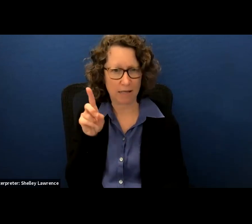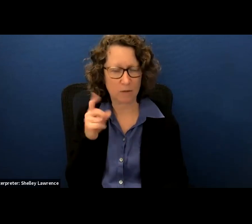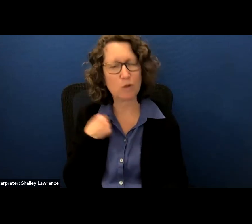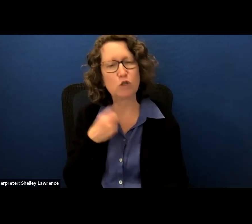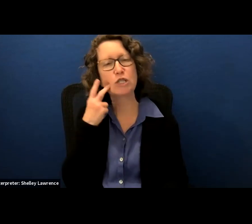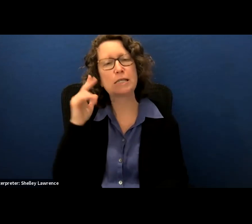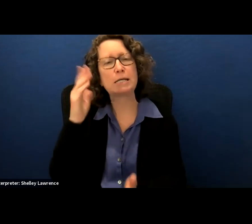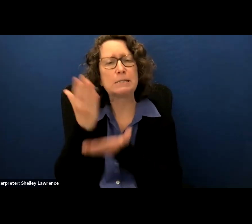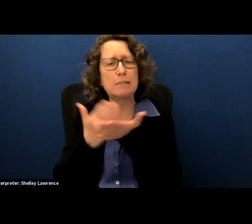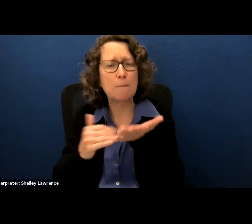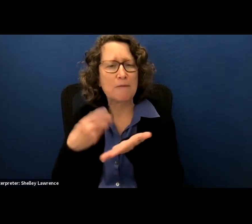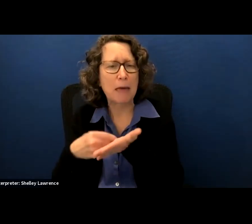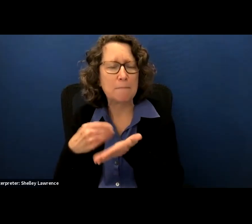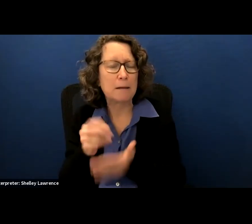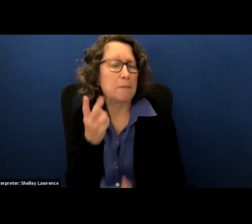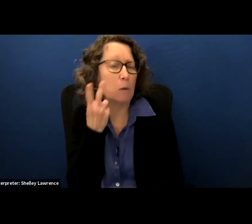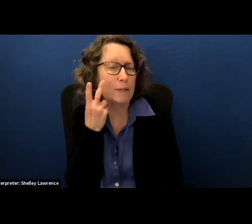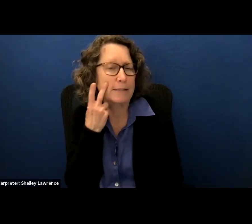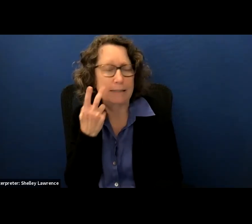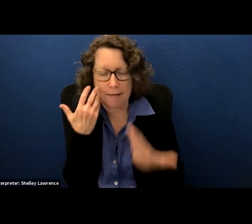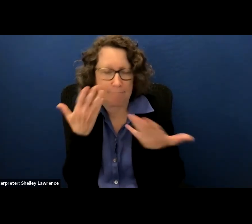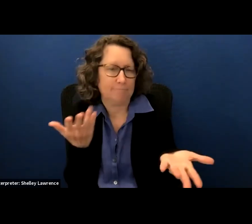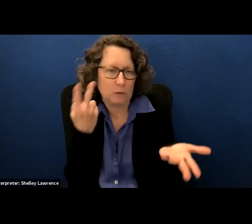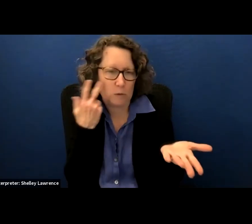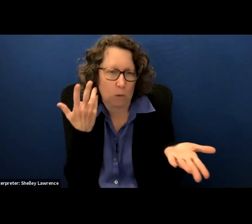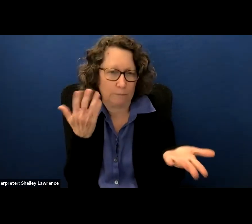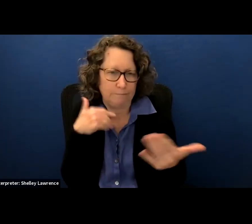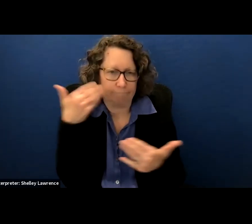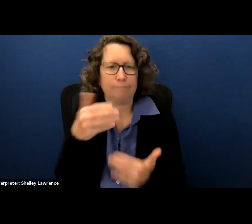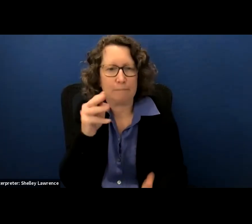some of that money, but we'll just have to see how that all shakes out.